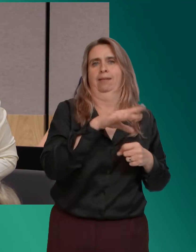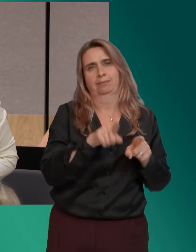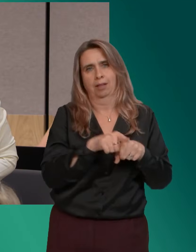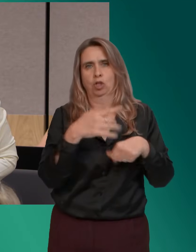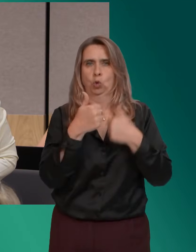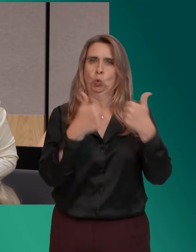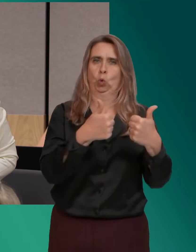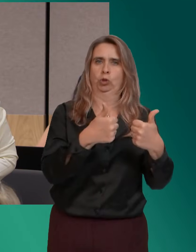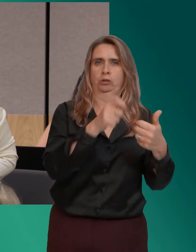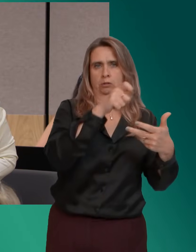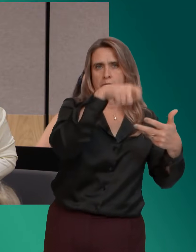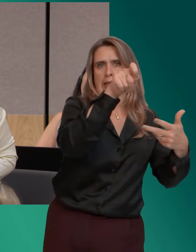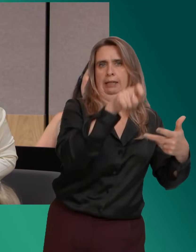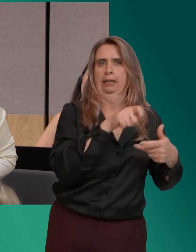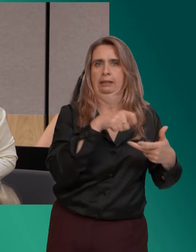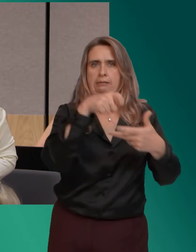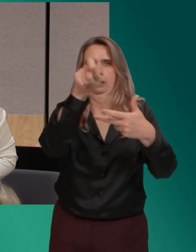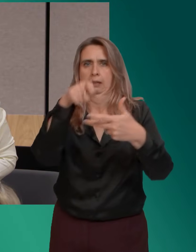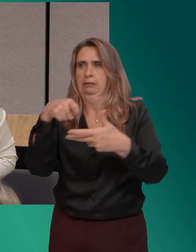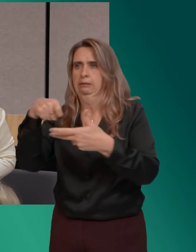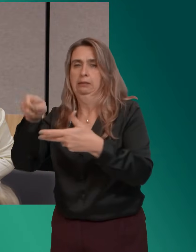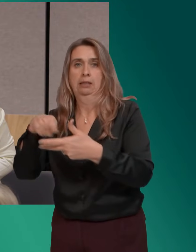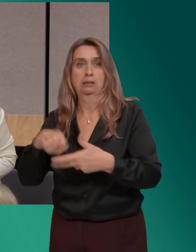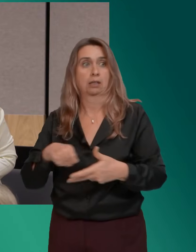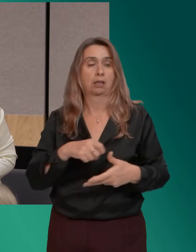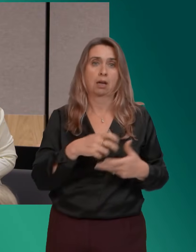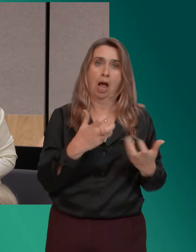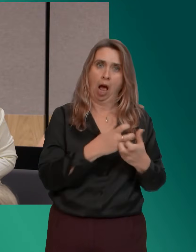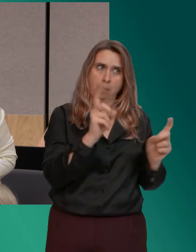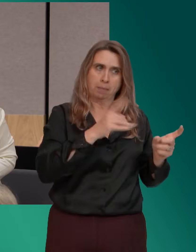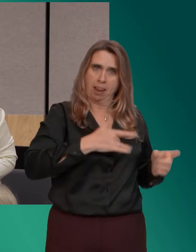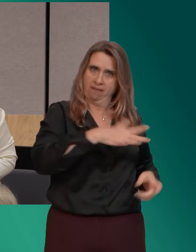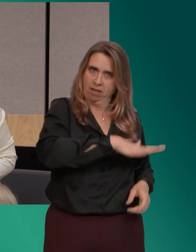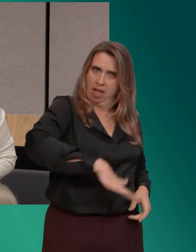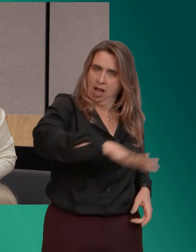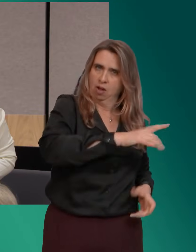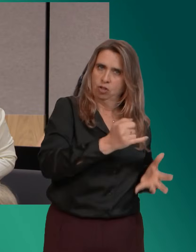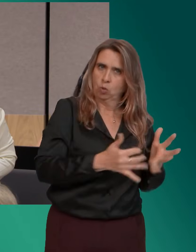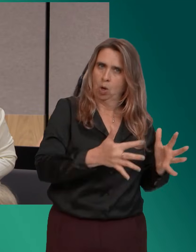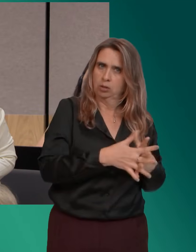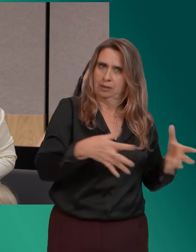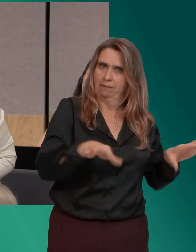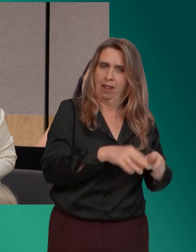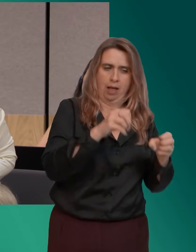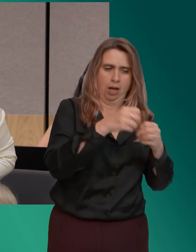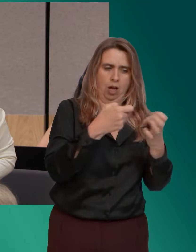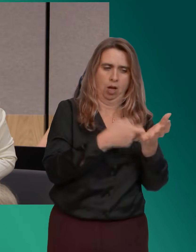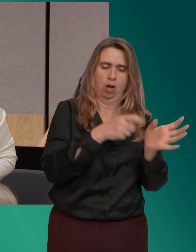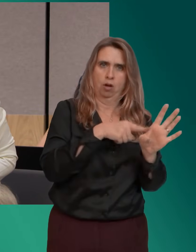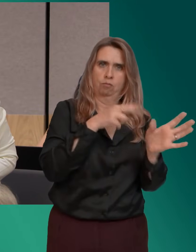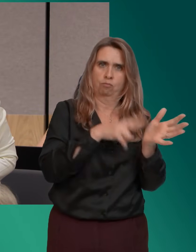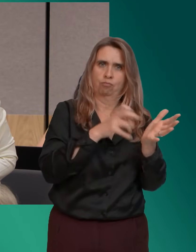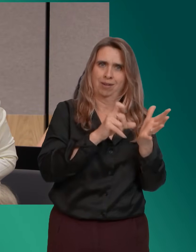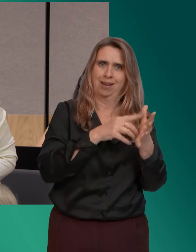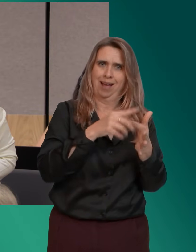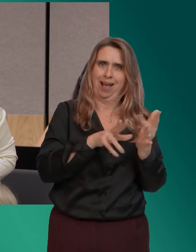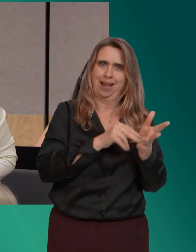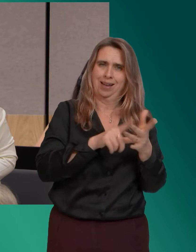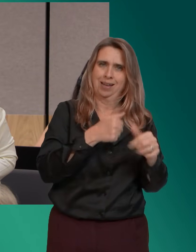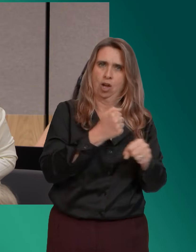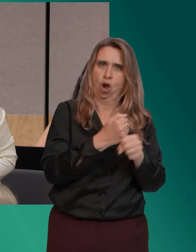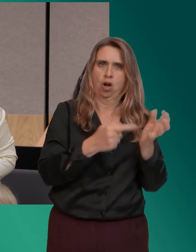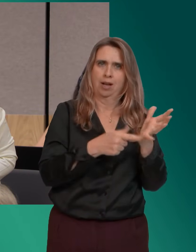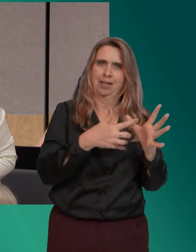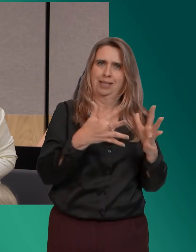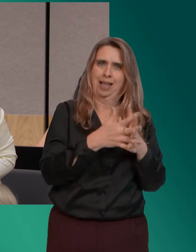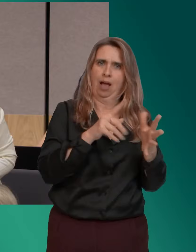May I ask the First Minister to provide assurance to residents within my constituency of Brycheiniog Tawe Nedd that the Government will